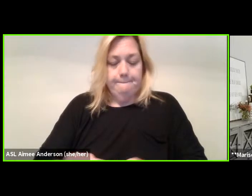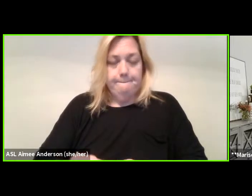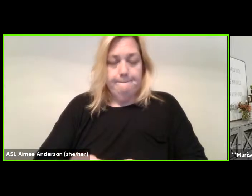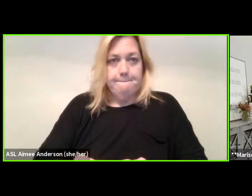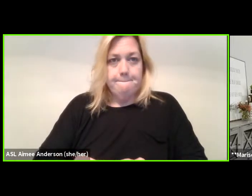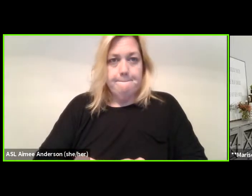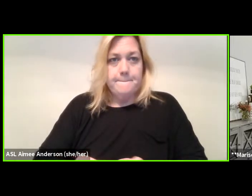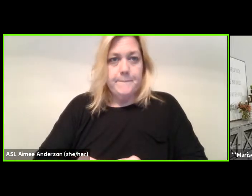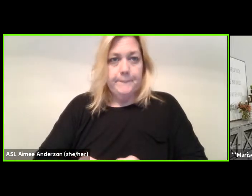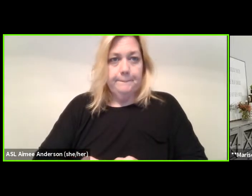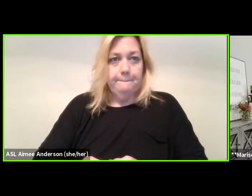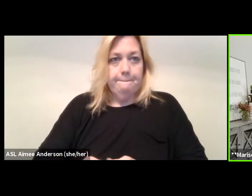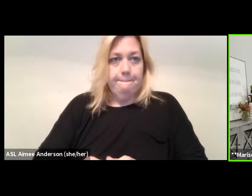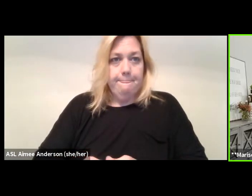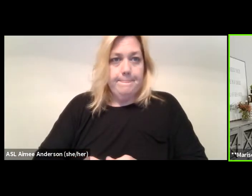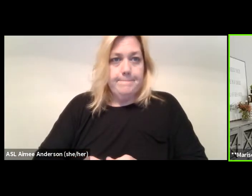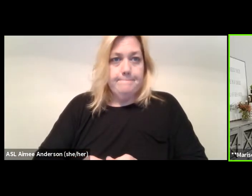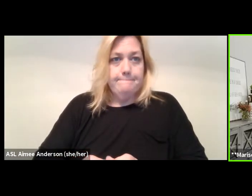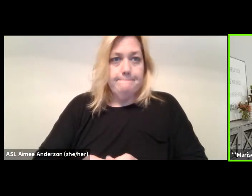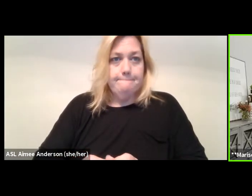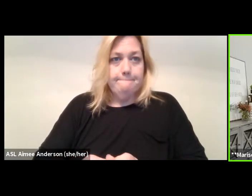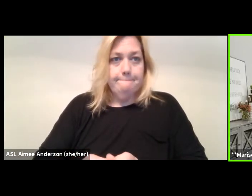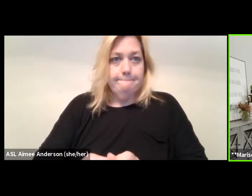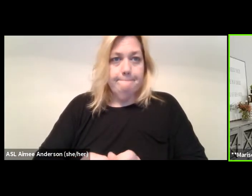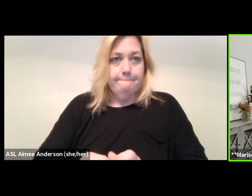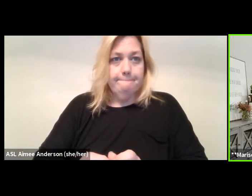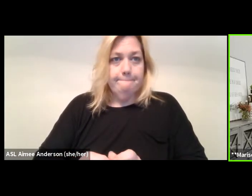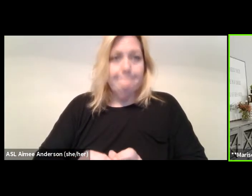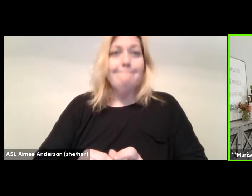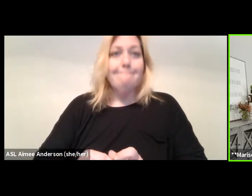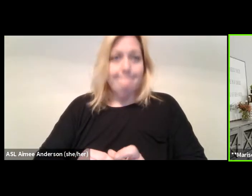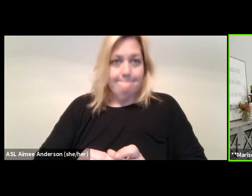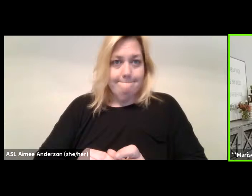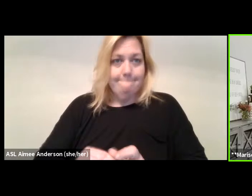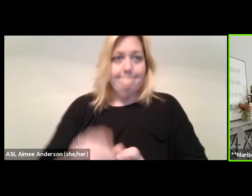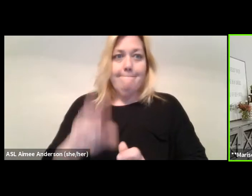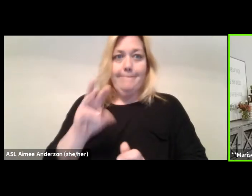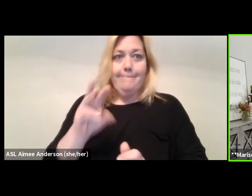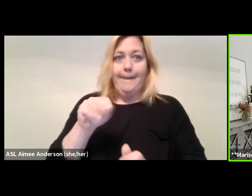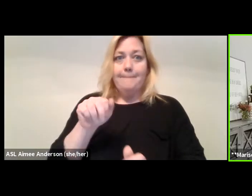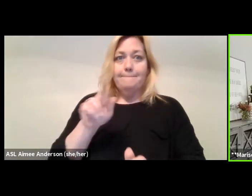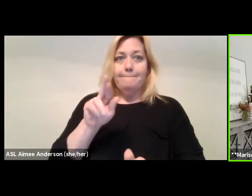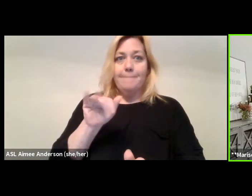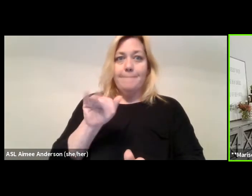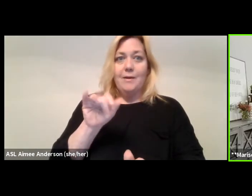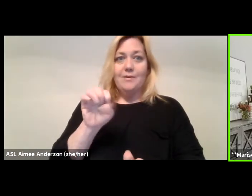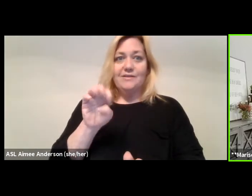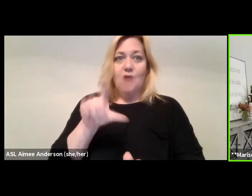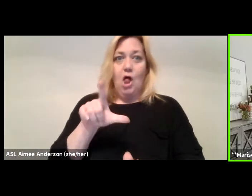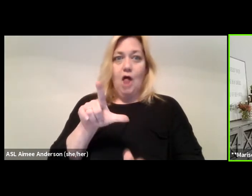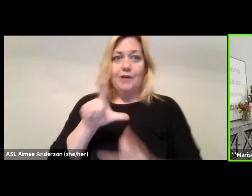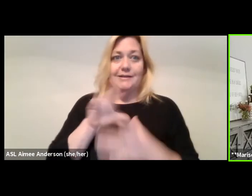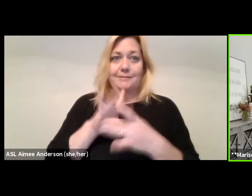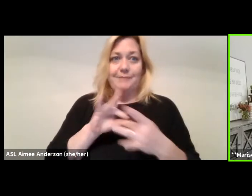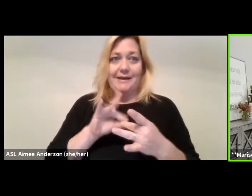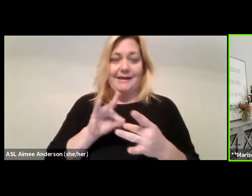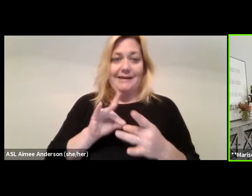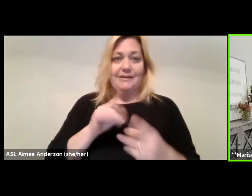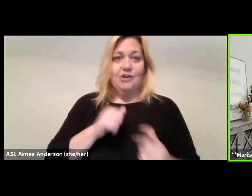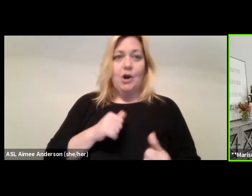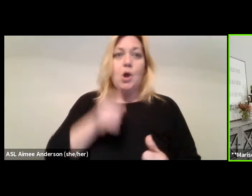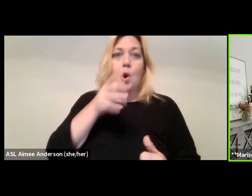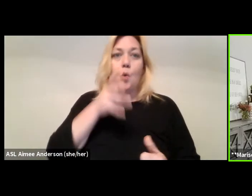Okay. Thank you. Sorry, I needed to get